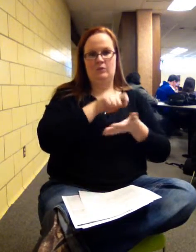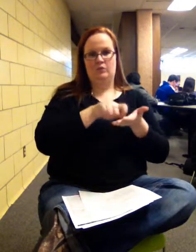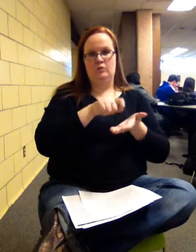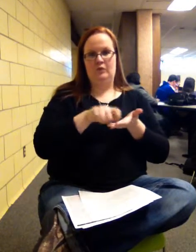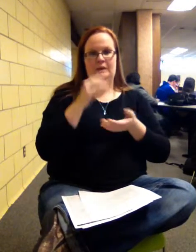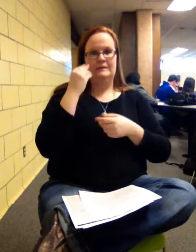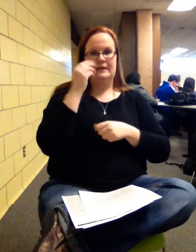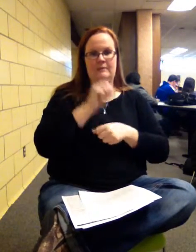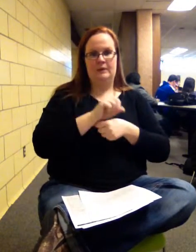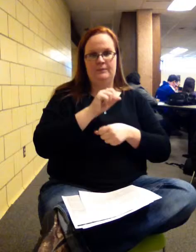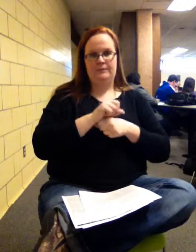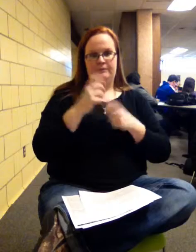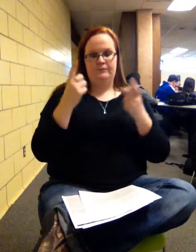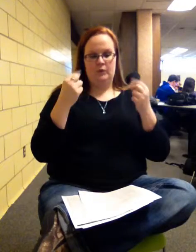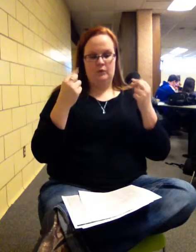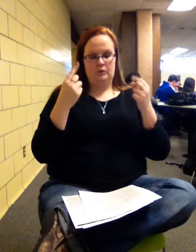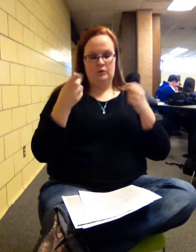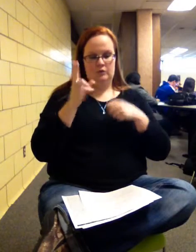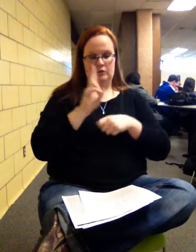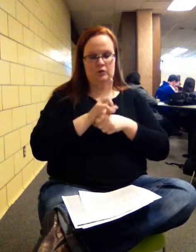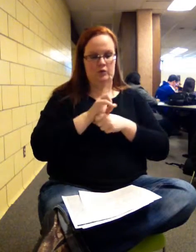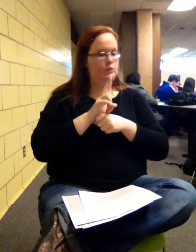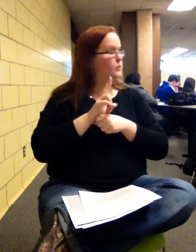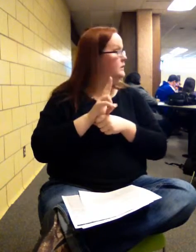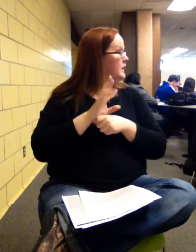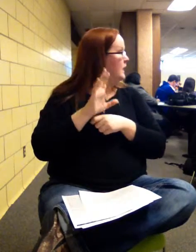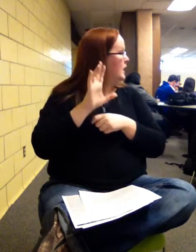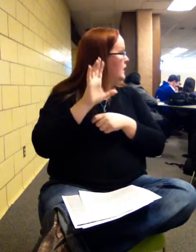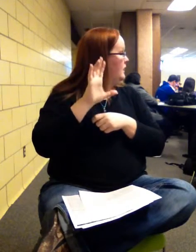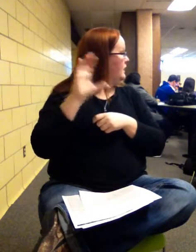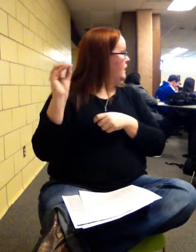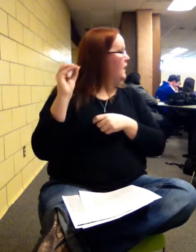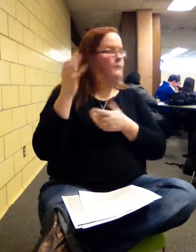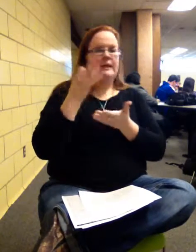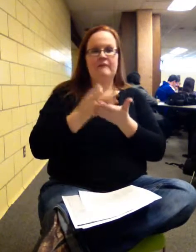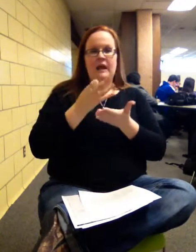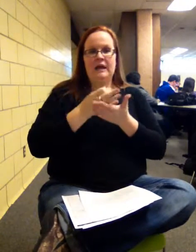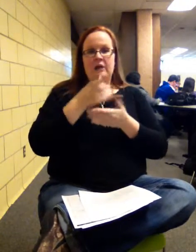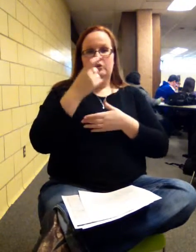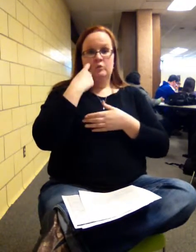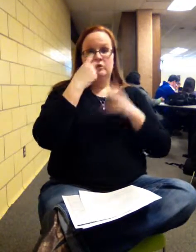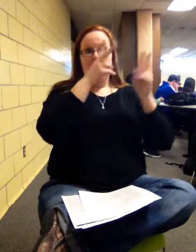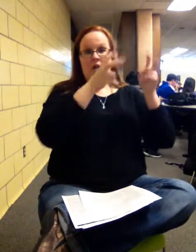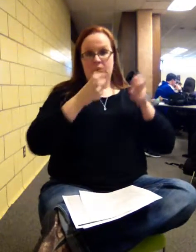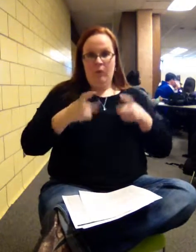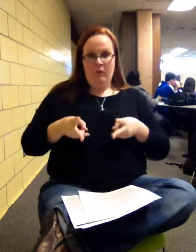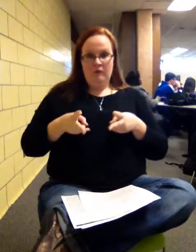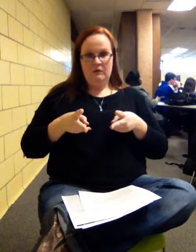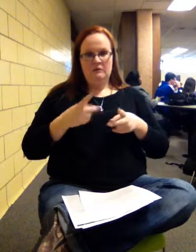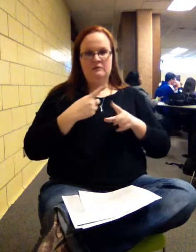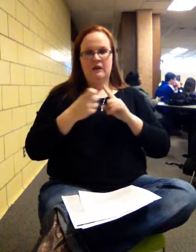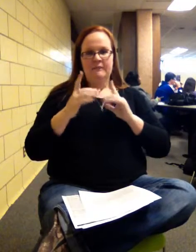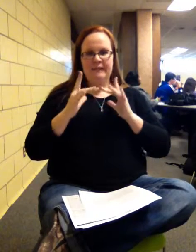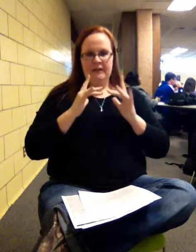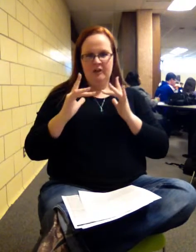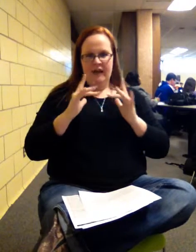So what you're going to do is you're going to use the company financials that you just pulled off of the internet, and